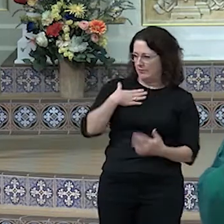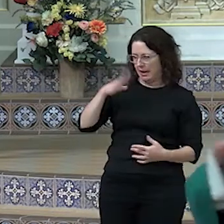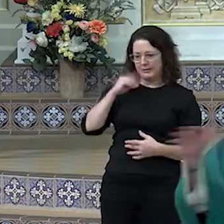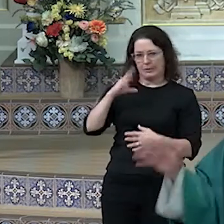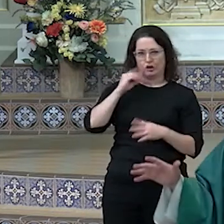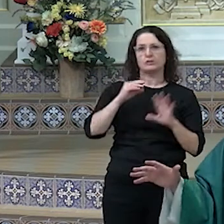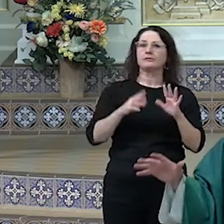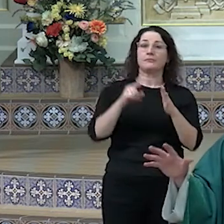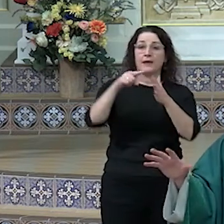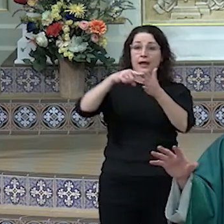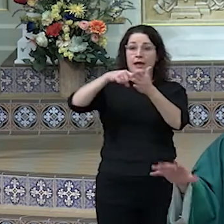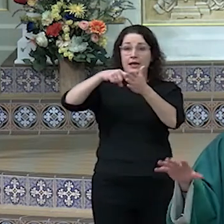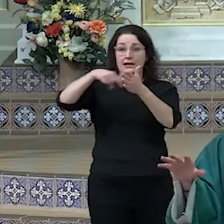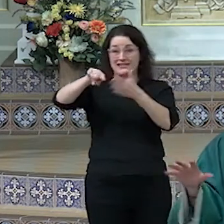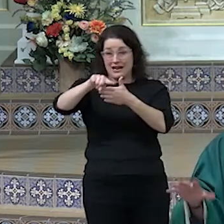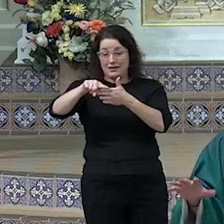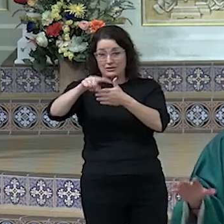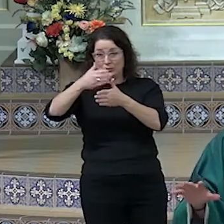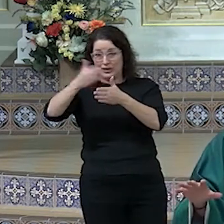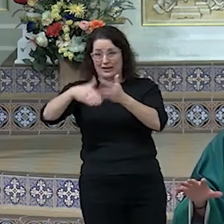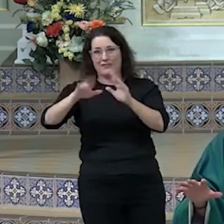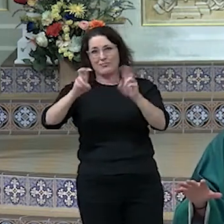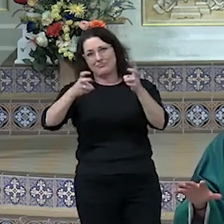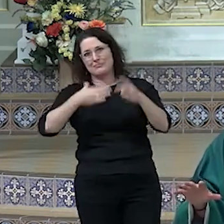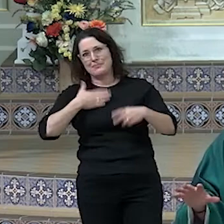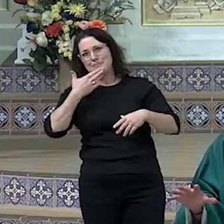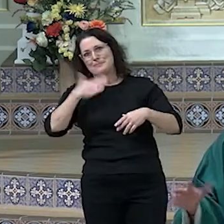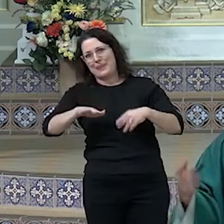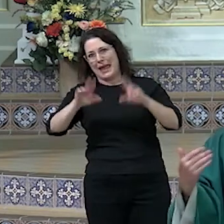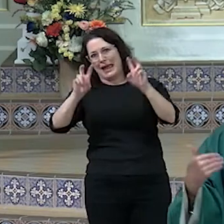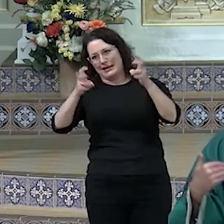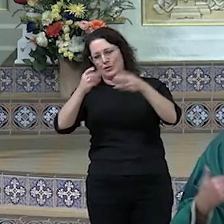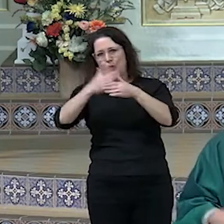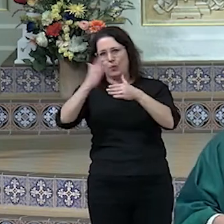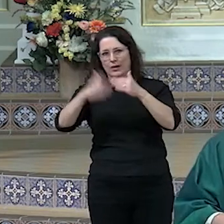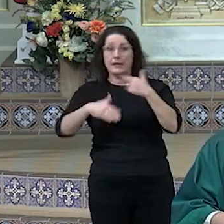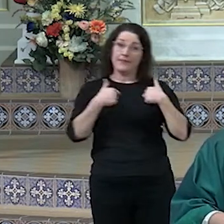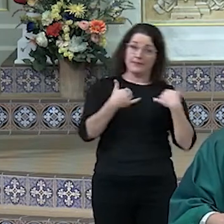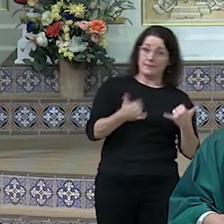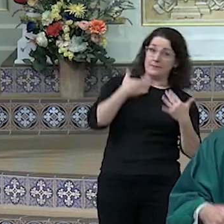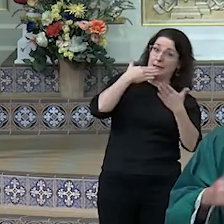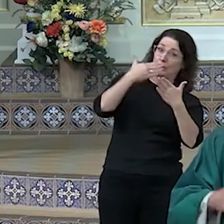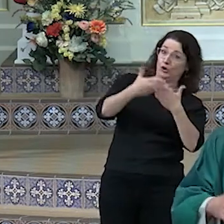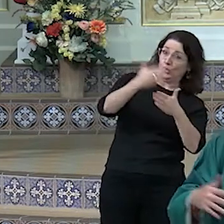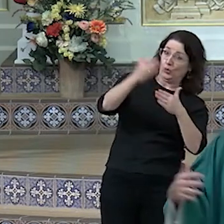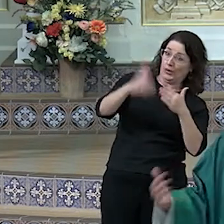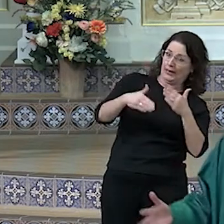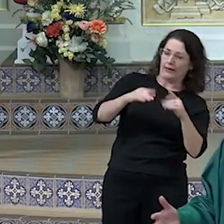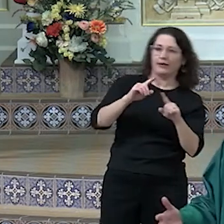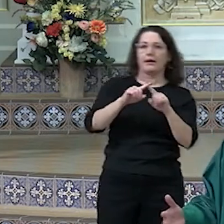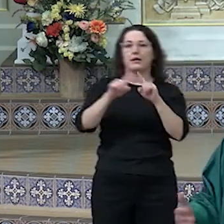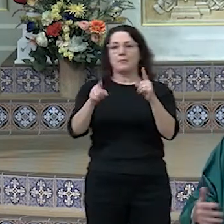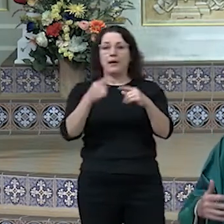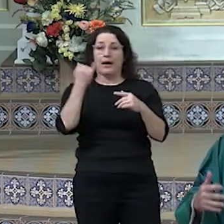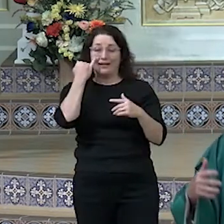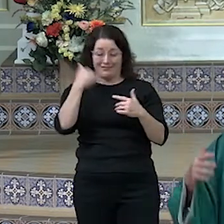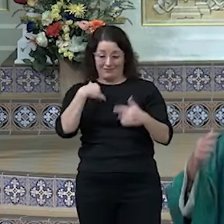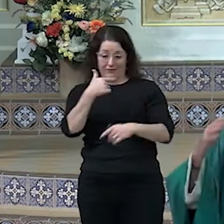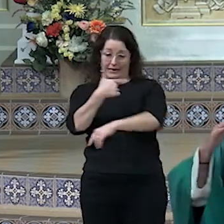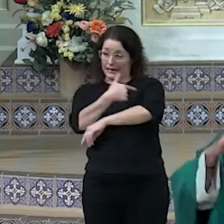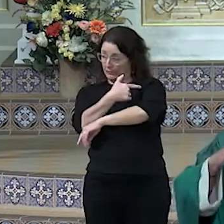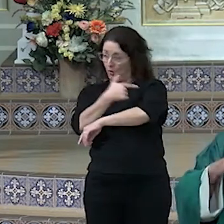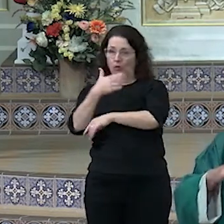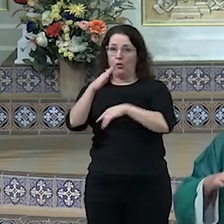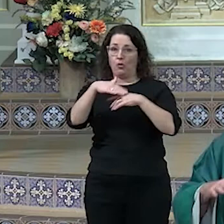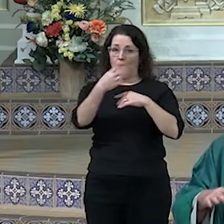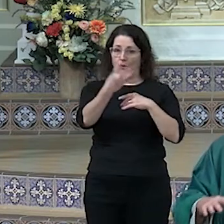out is that next weekend will be my bad weekend. Okay? This is my good weekend, but the weekend right after treatment is